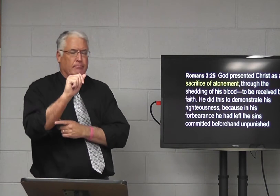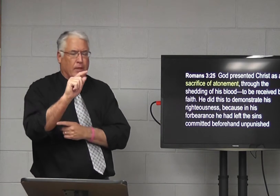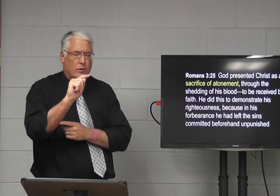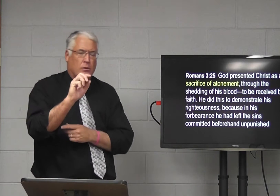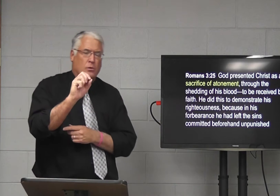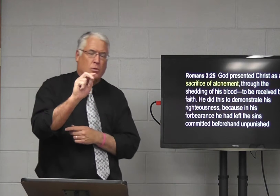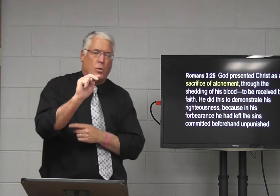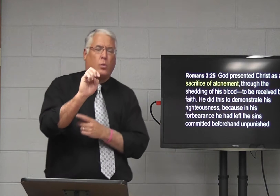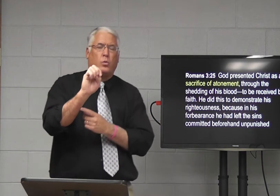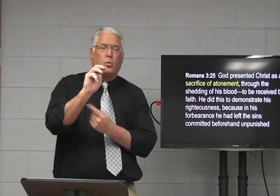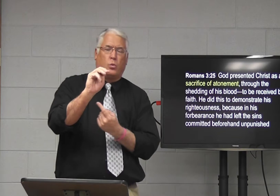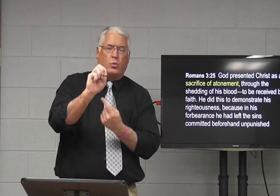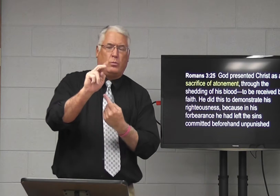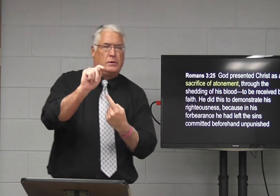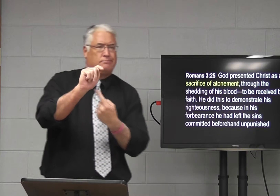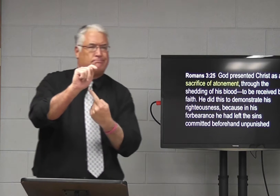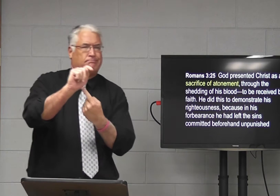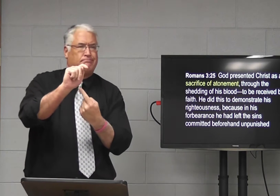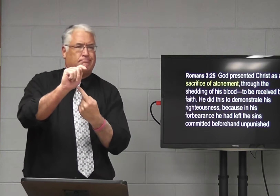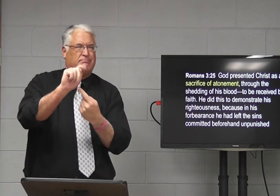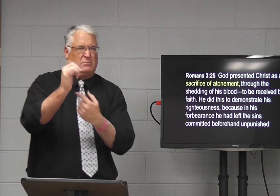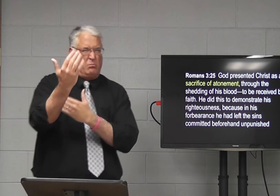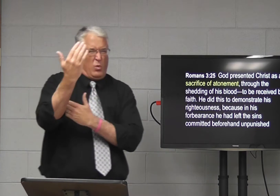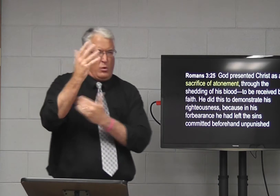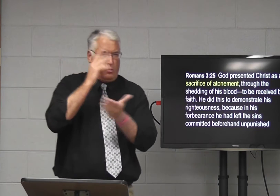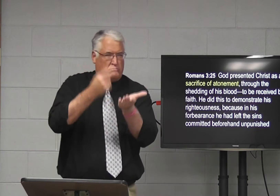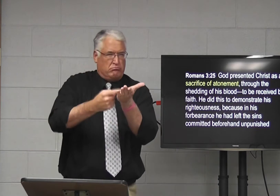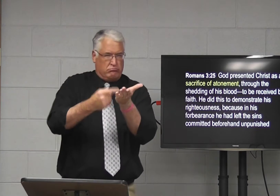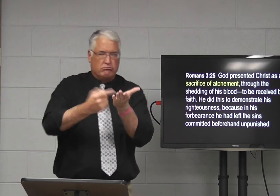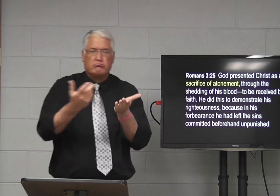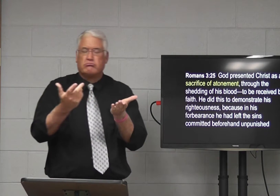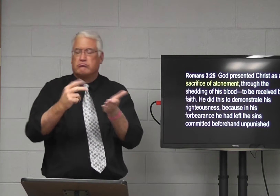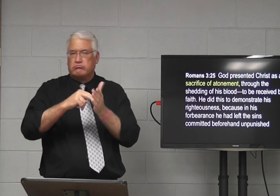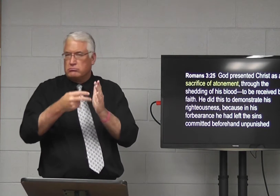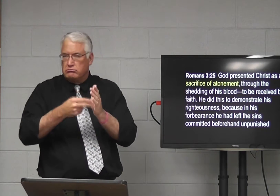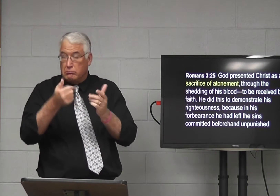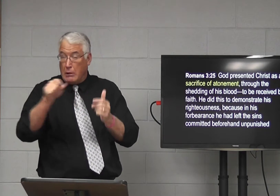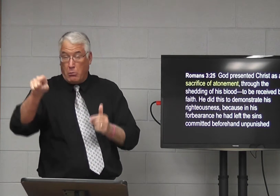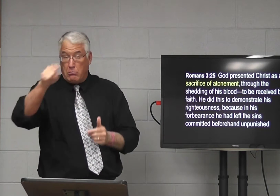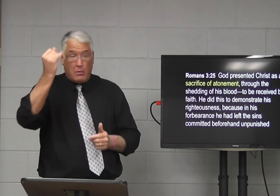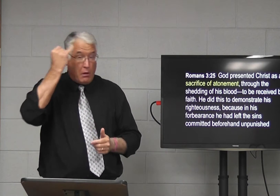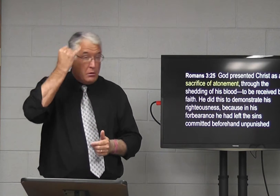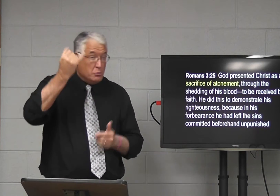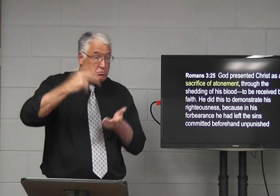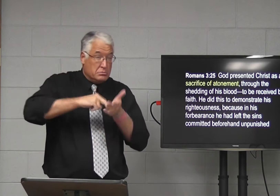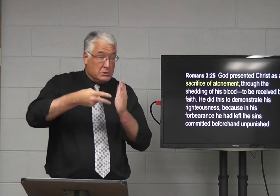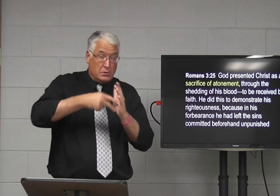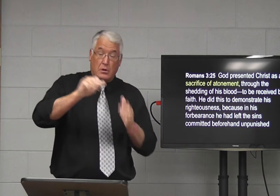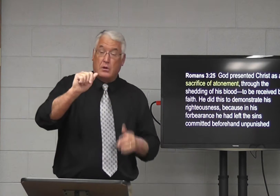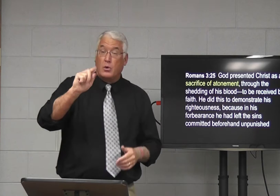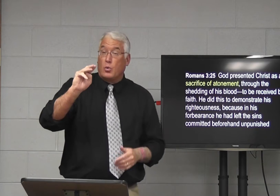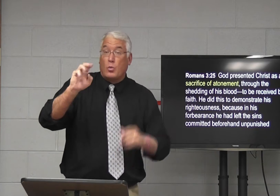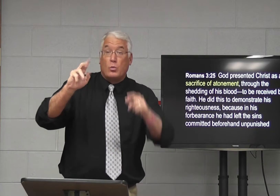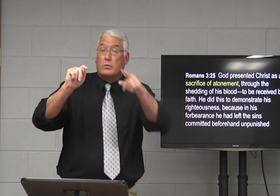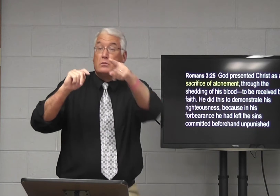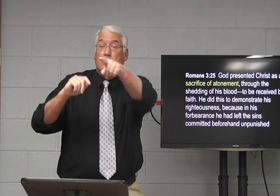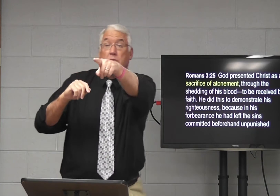mean? That word, atonement. So we're going to discuss that this morning. Any of you have an idea of what that